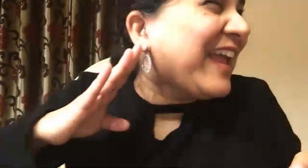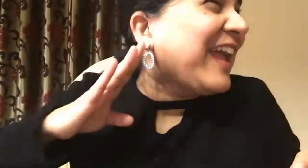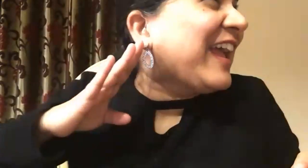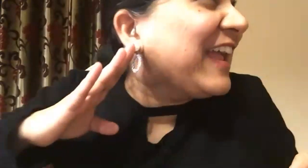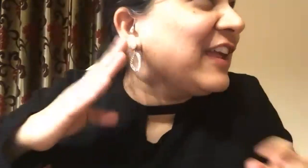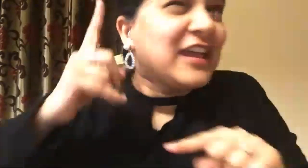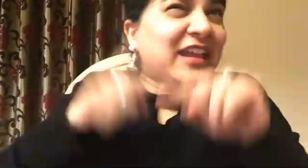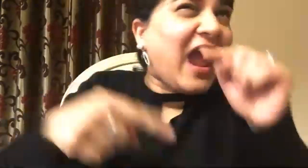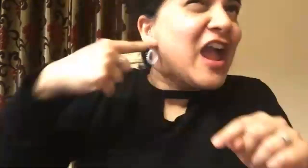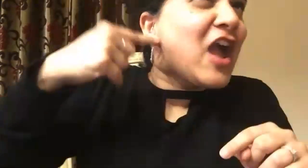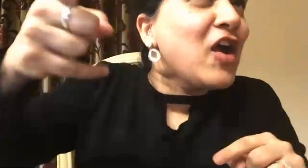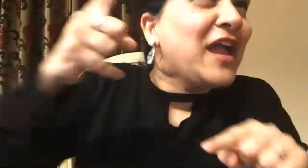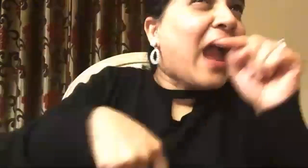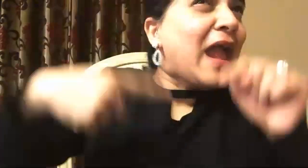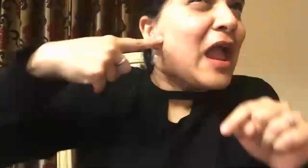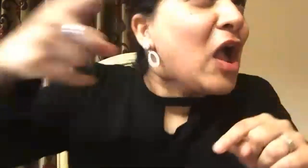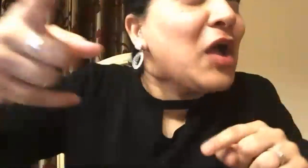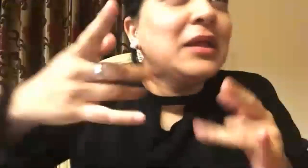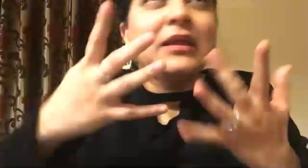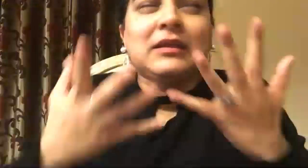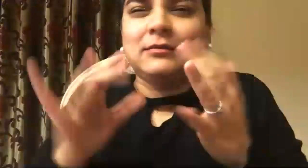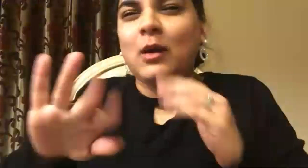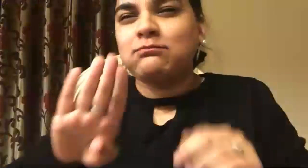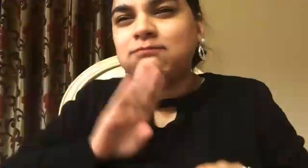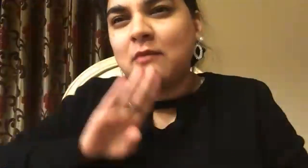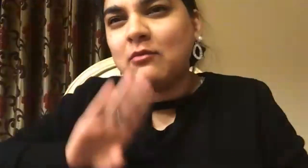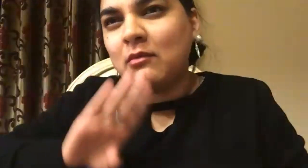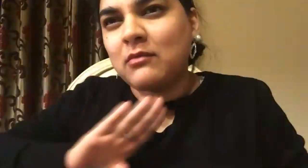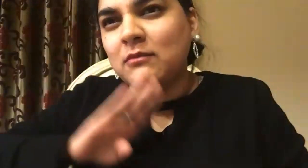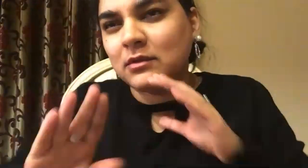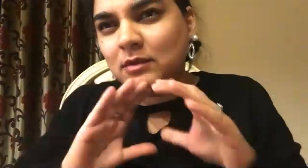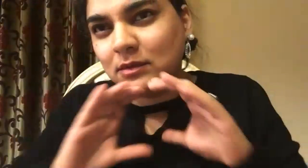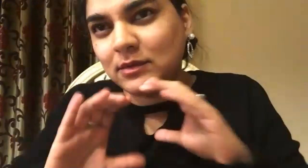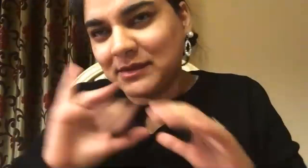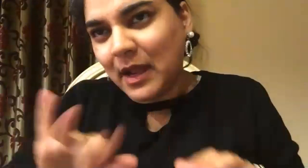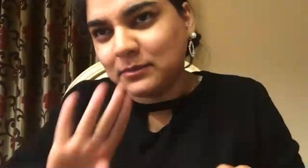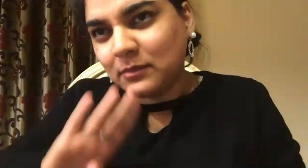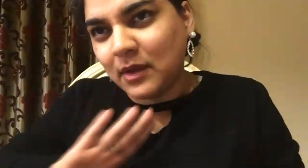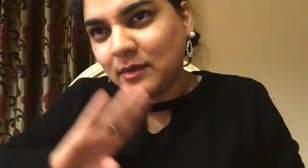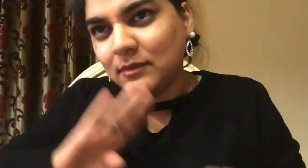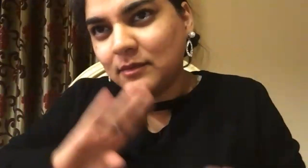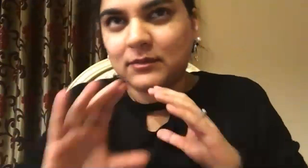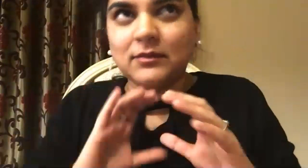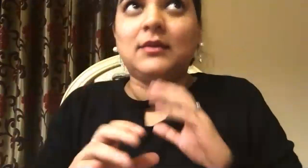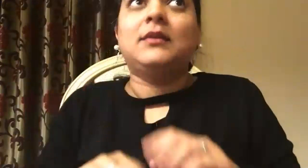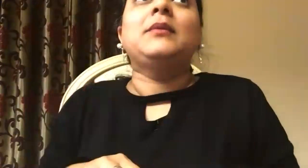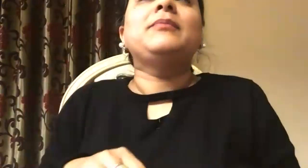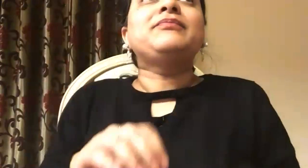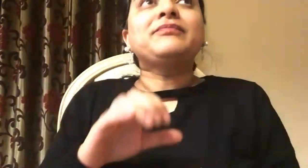bunch of stuff. Especially or identify the difference between police officers and just general background information. I can understand that can be frustrating for